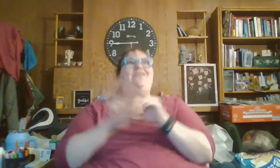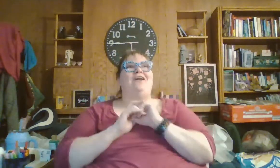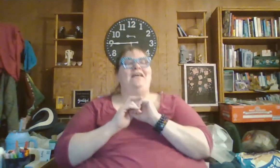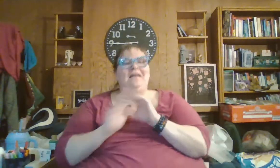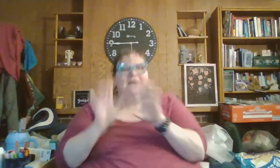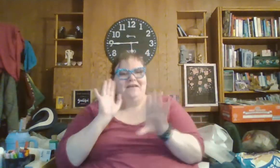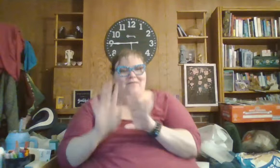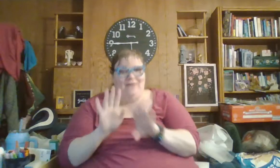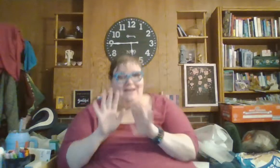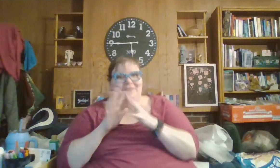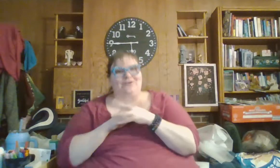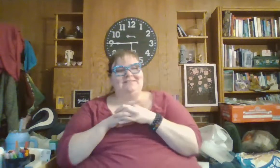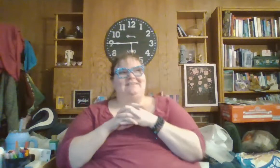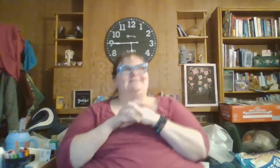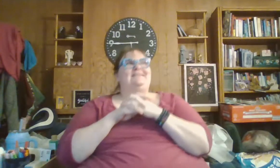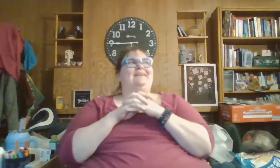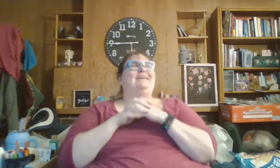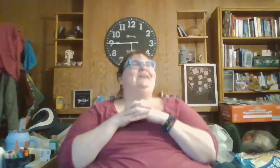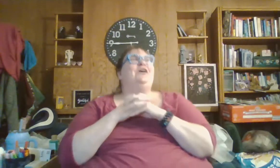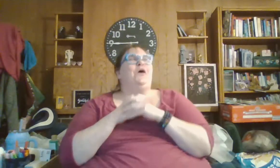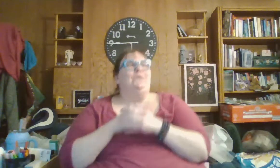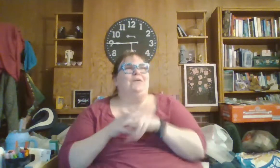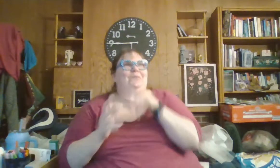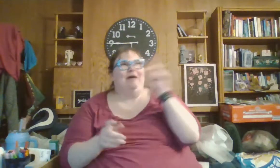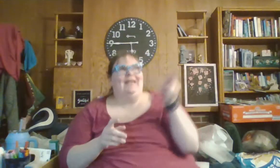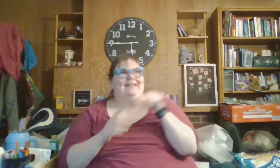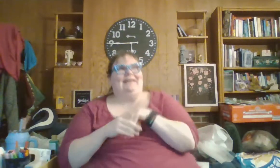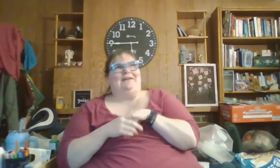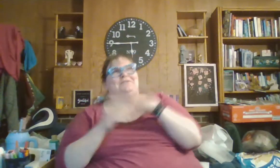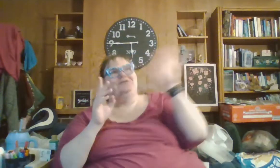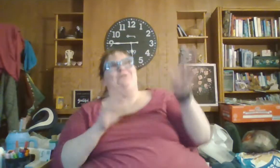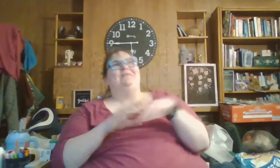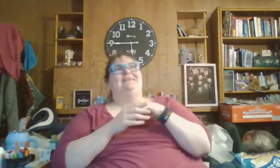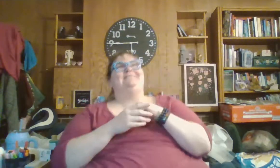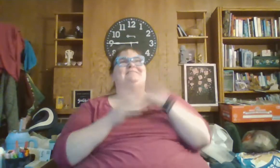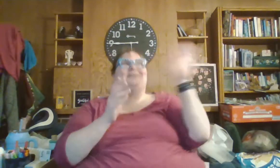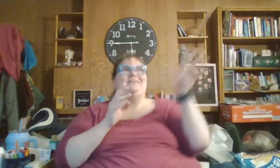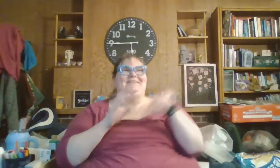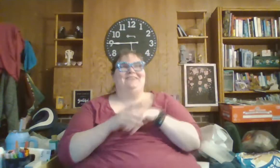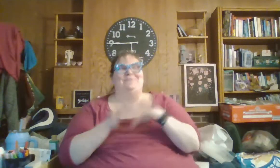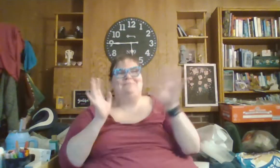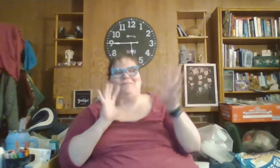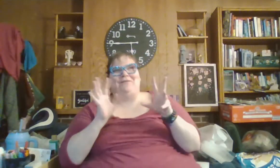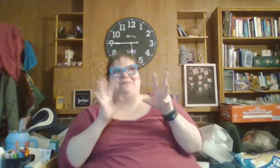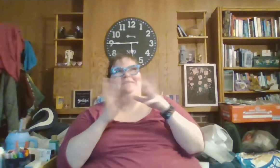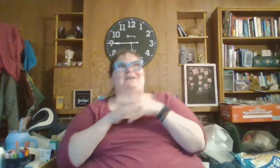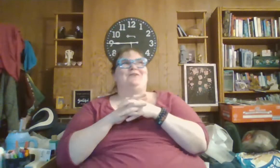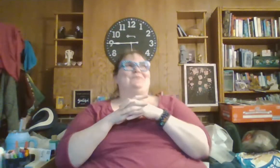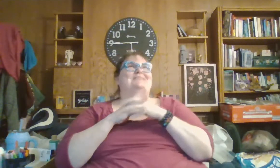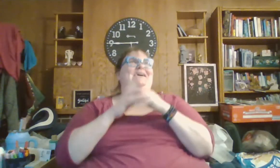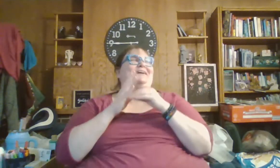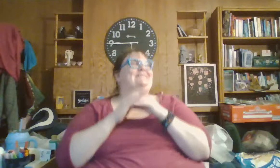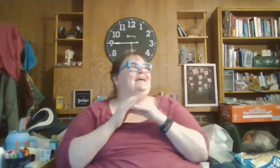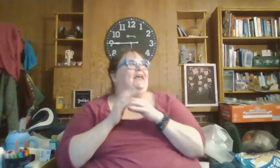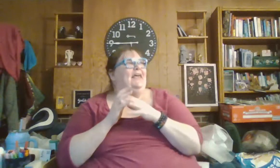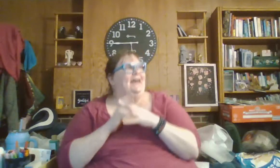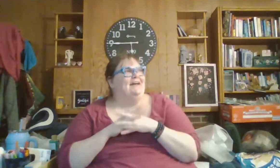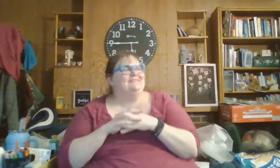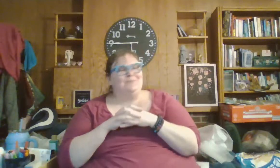on combining forces. Well, when Lady O told me this, about a month ago when we talked, I said, well,